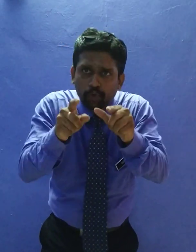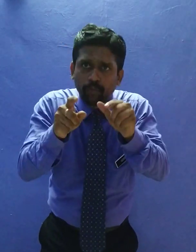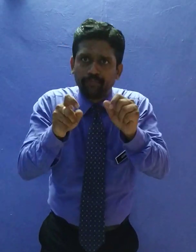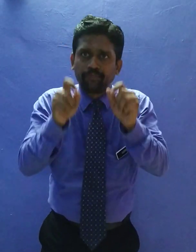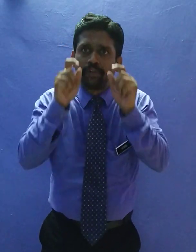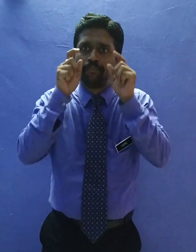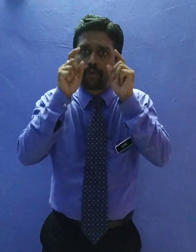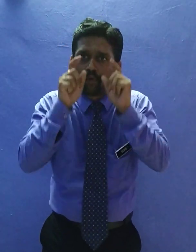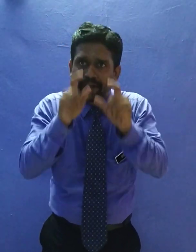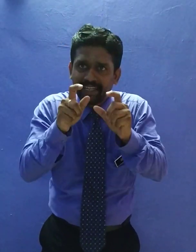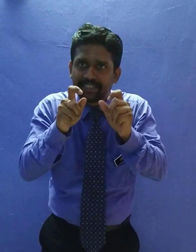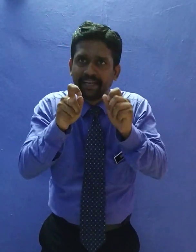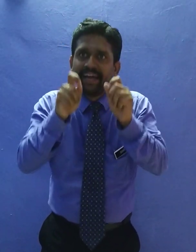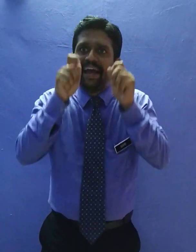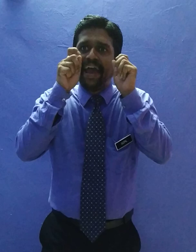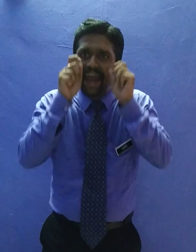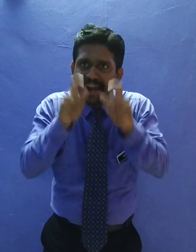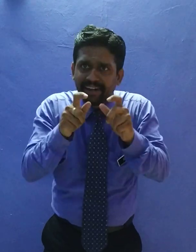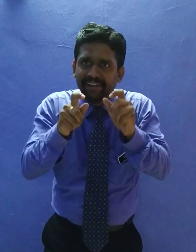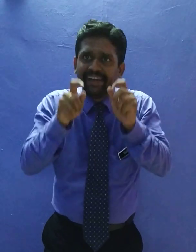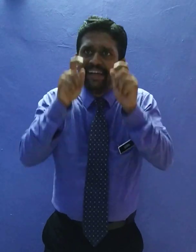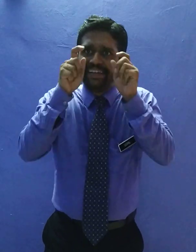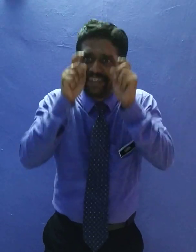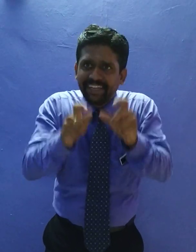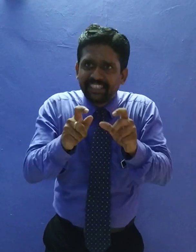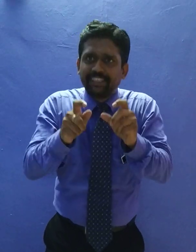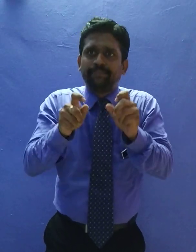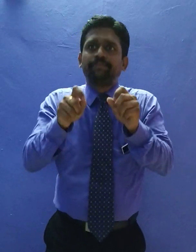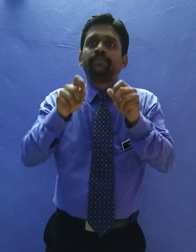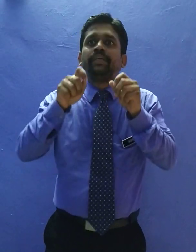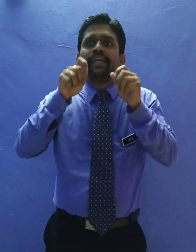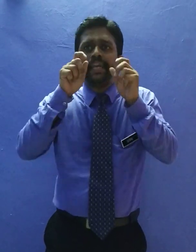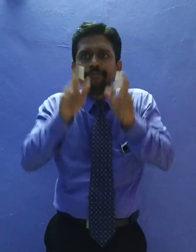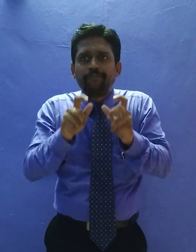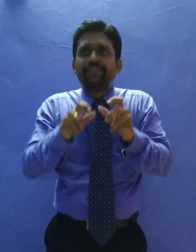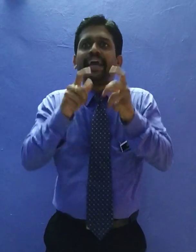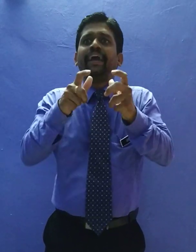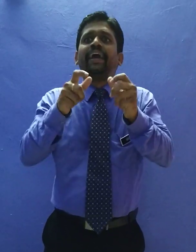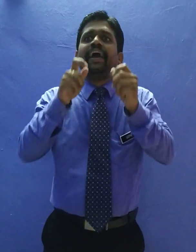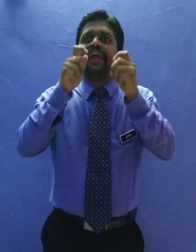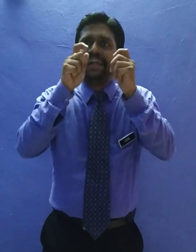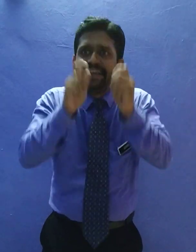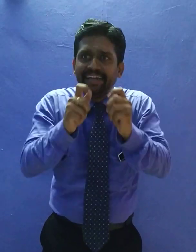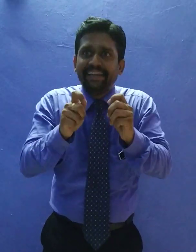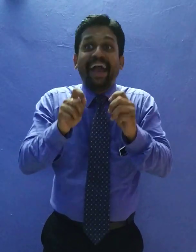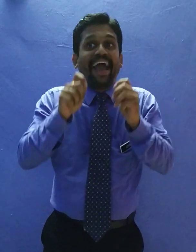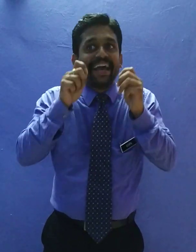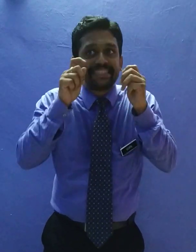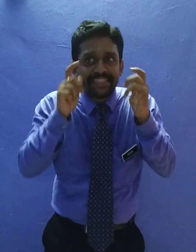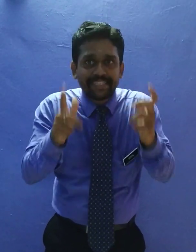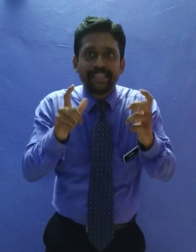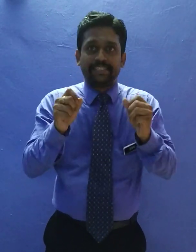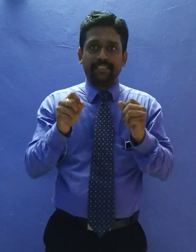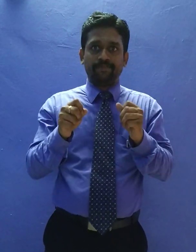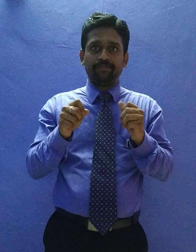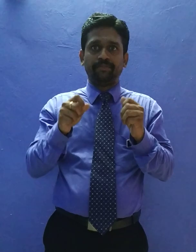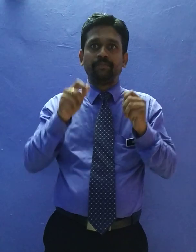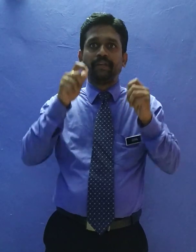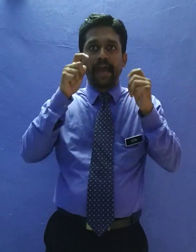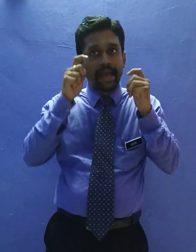group progress and teach if they need assistance